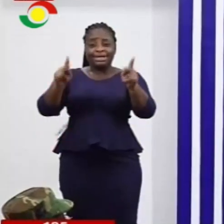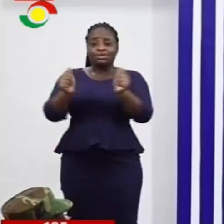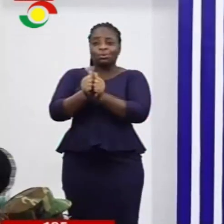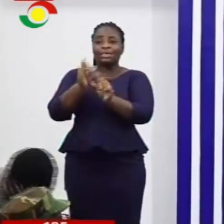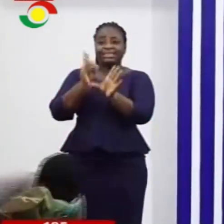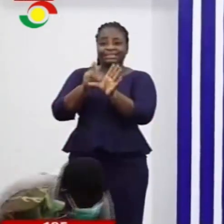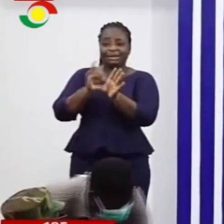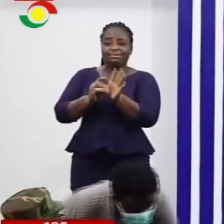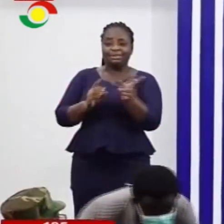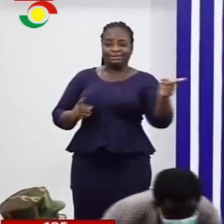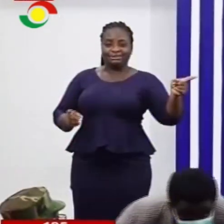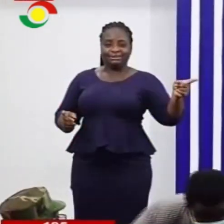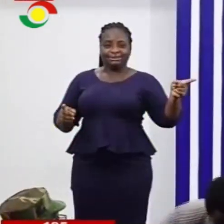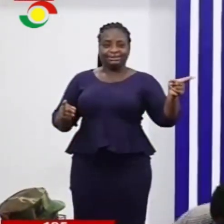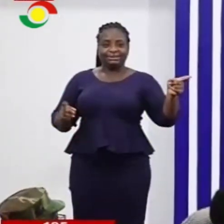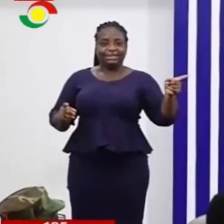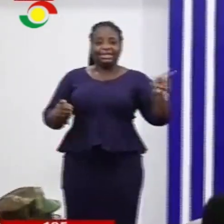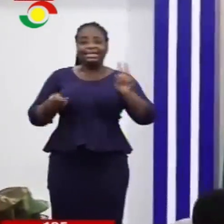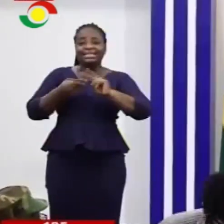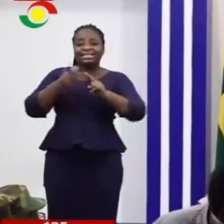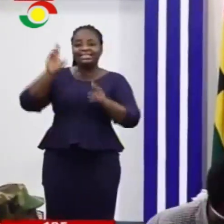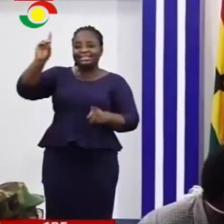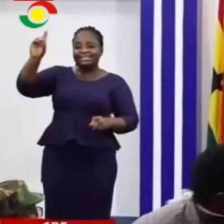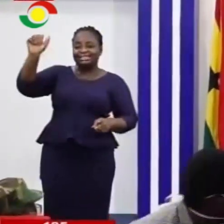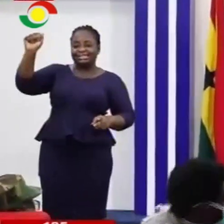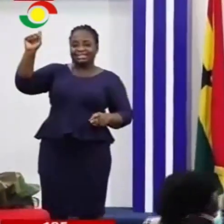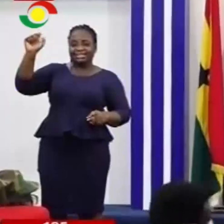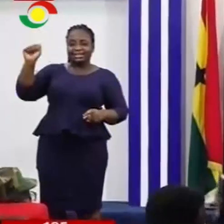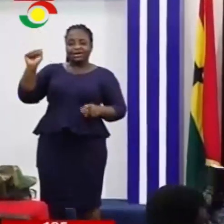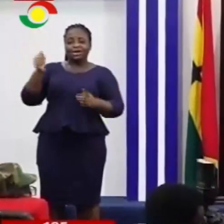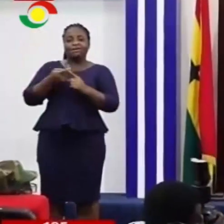disability, this is a data from the council.